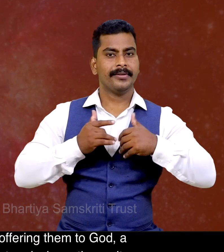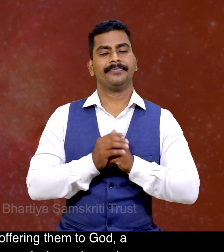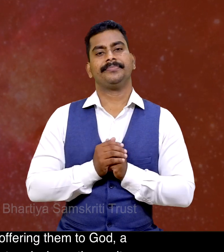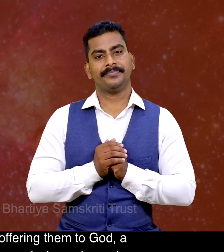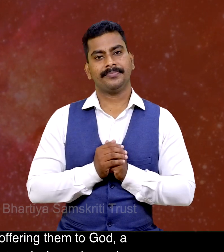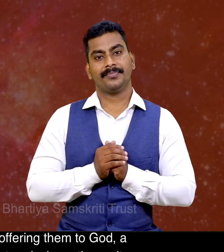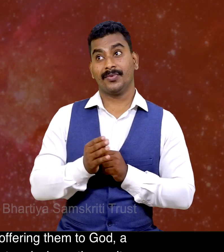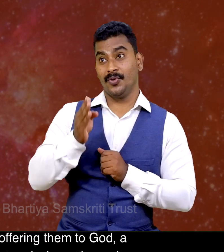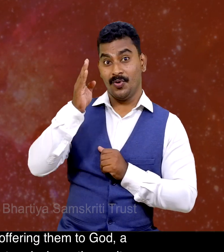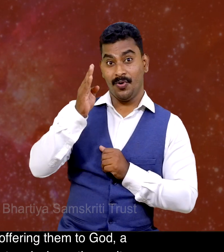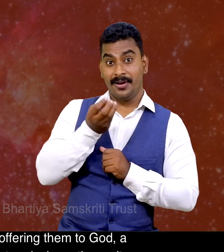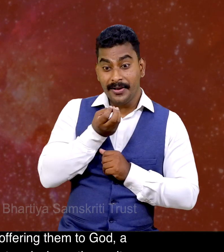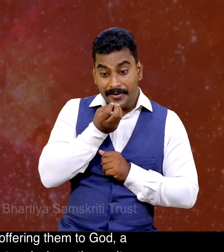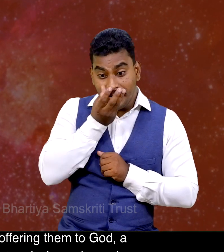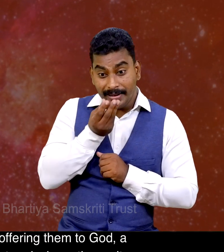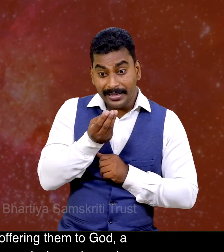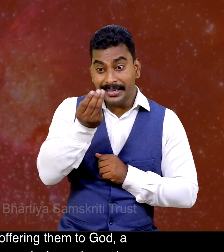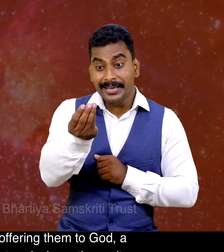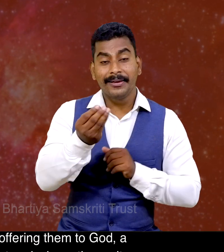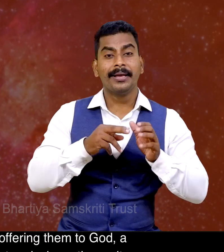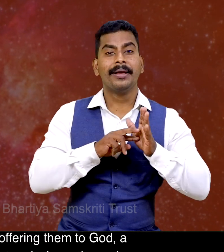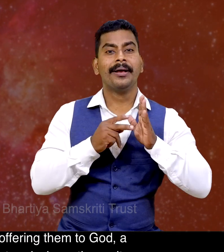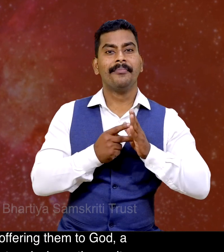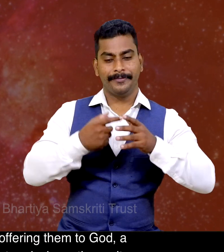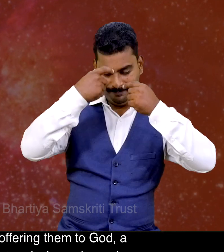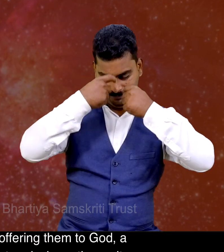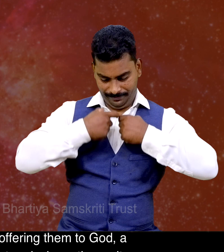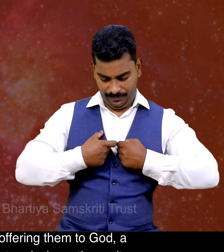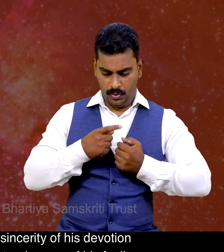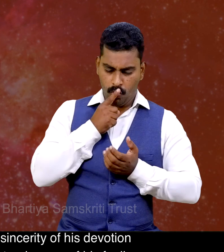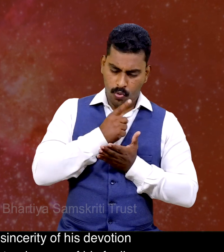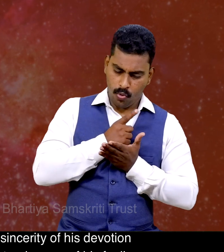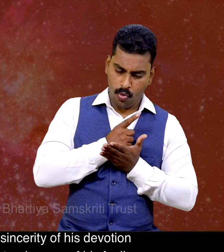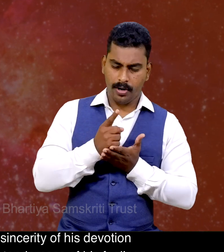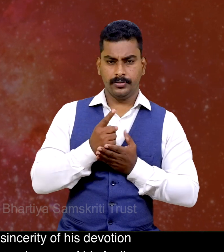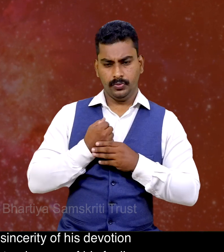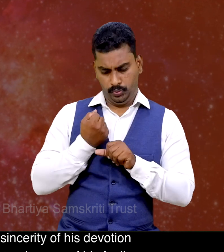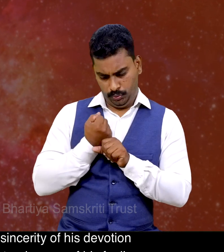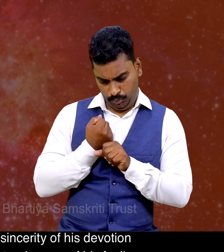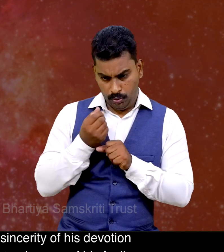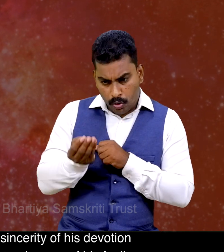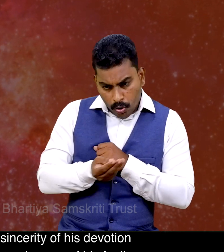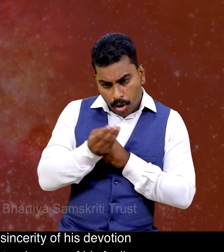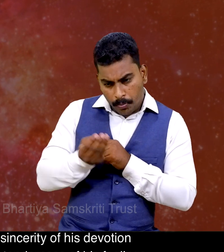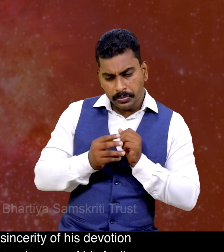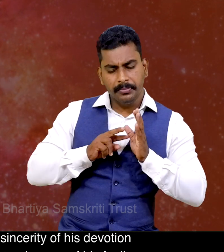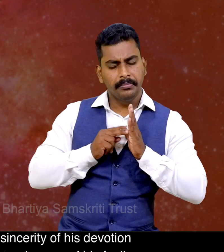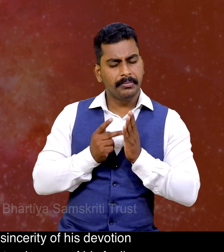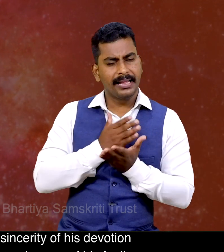By offering them to God, a devotee declares the purity and sincerity of his devotion and the